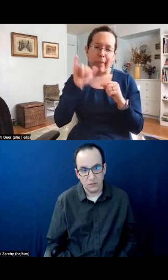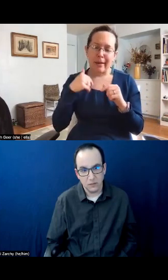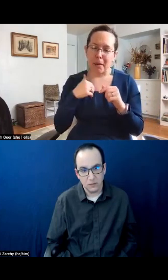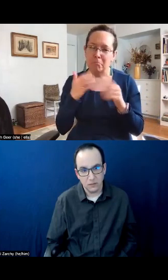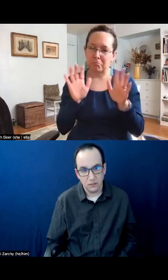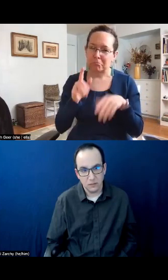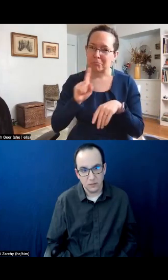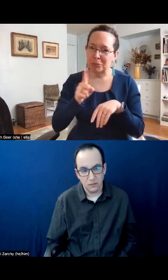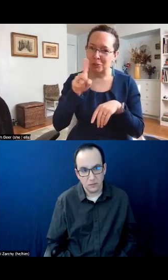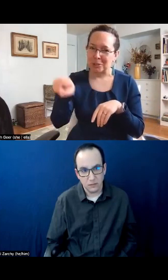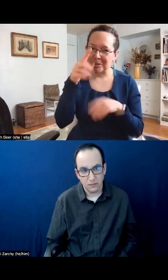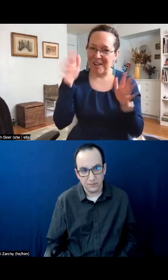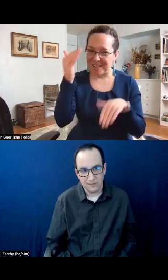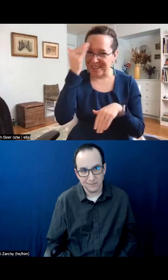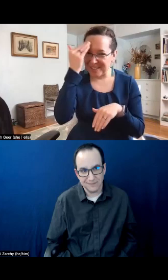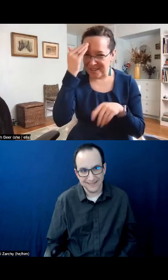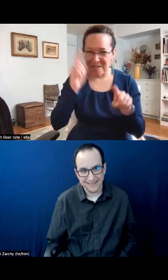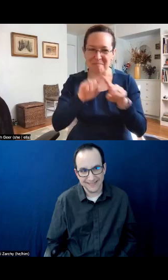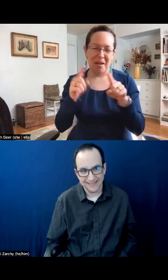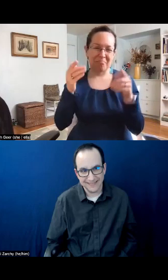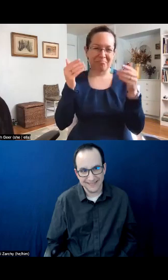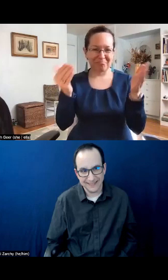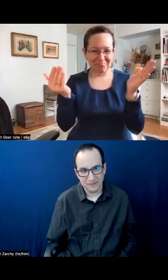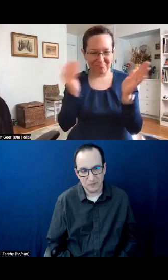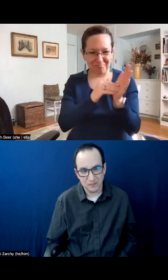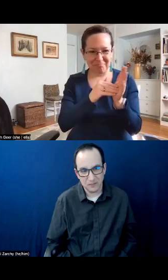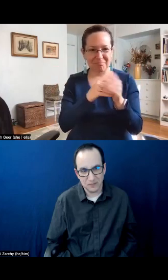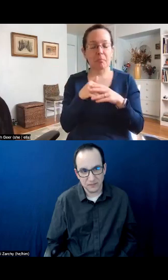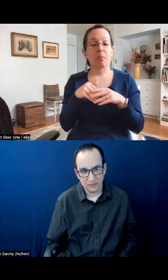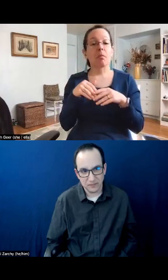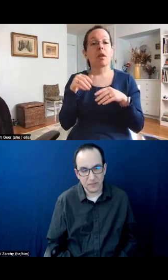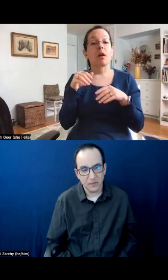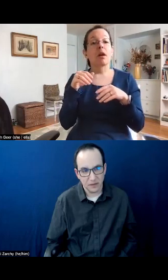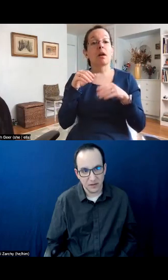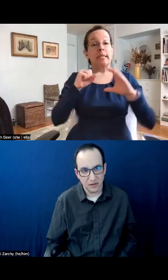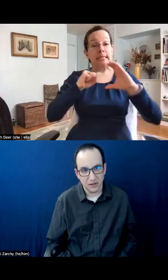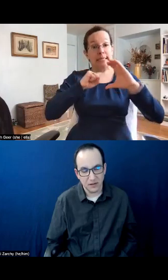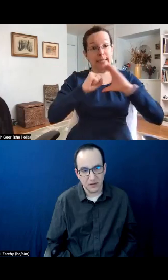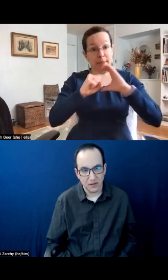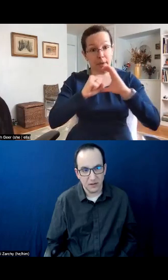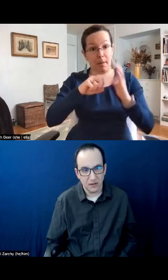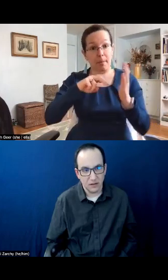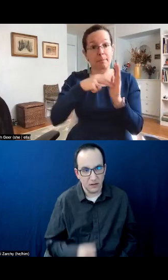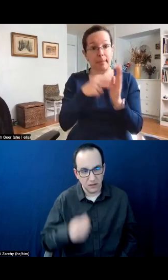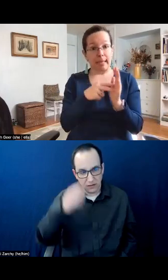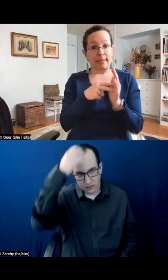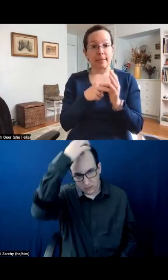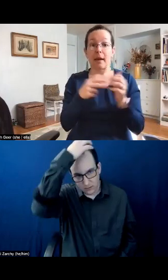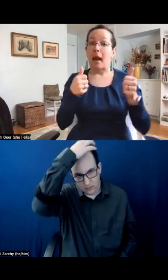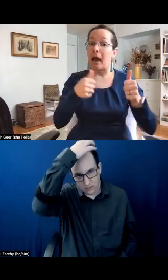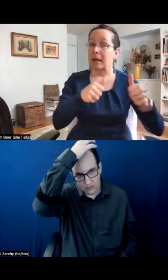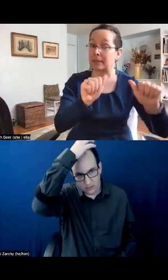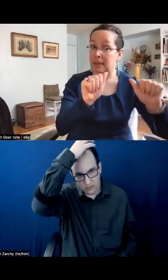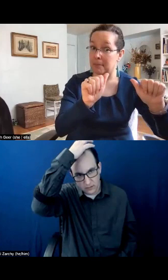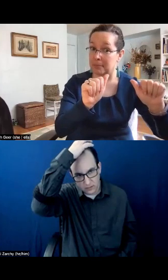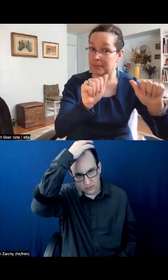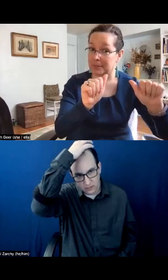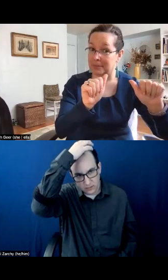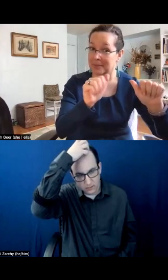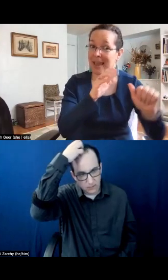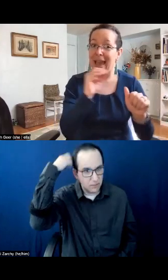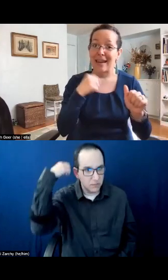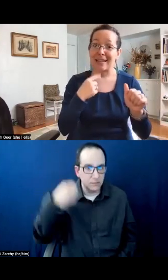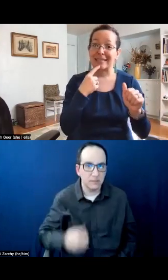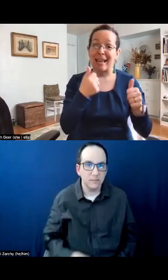a difference here that may not be appreciated by everybody. So simultaneous communication, I suspect folks are familiar with, but just for the sake of